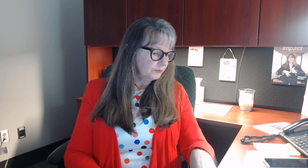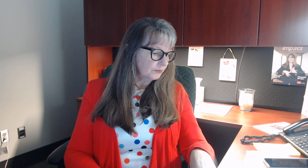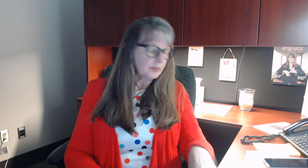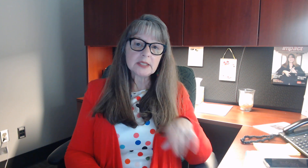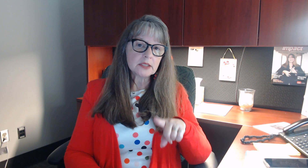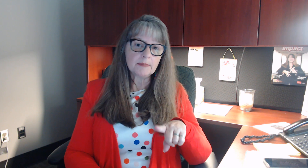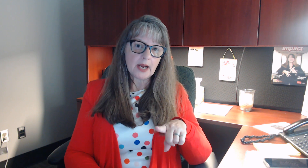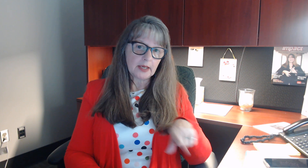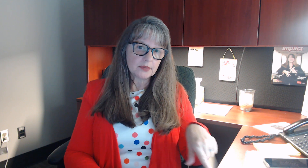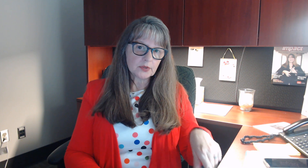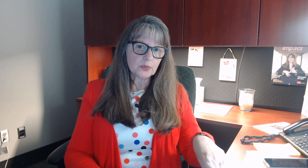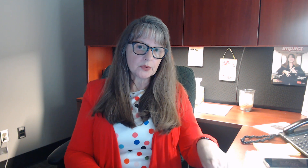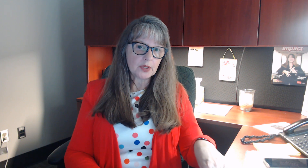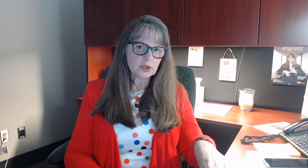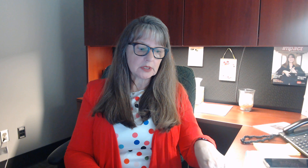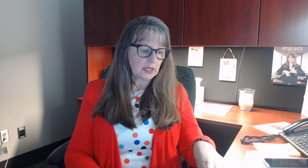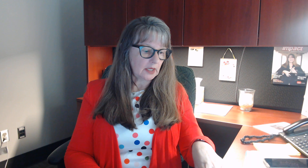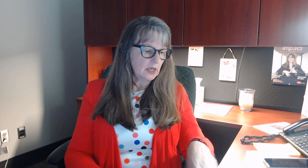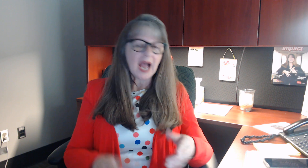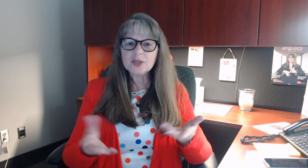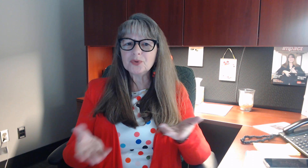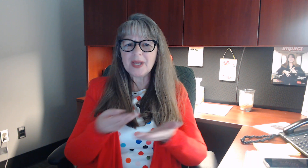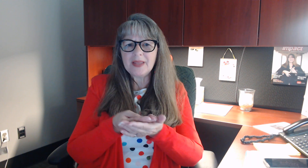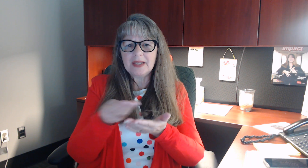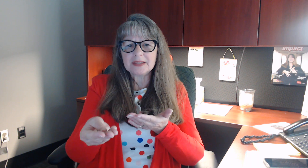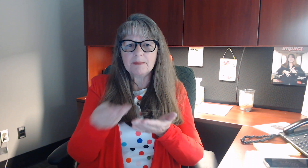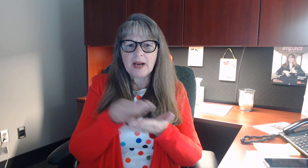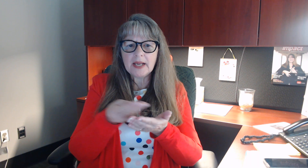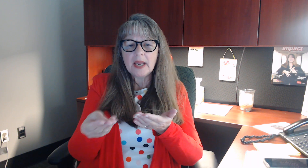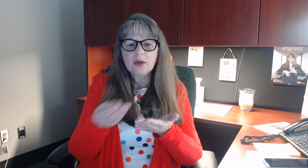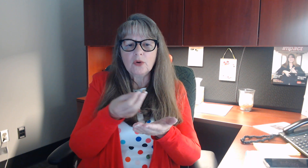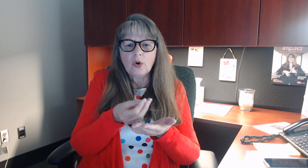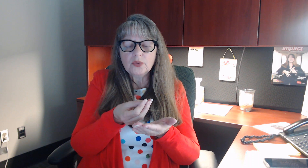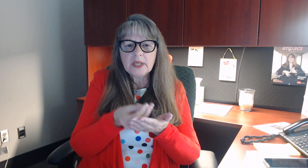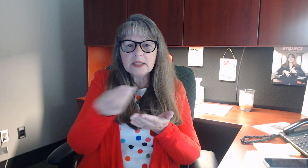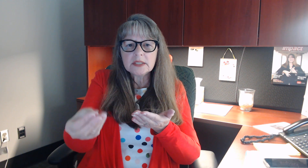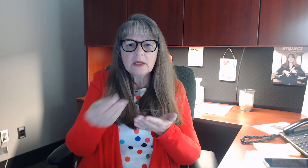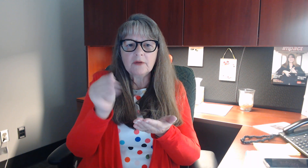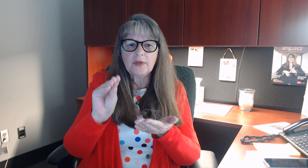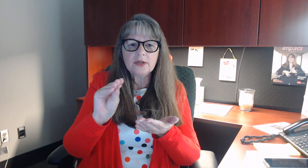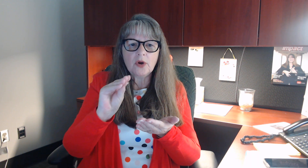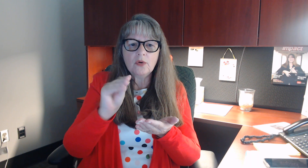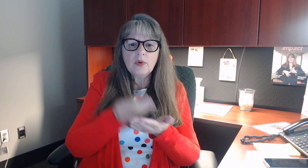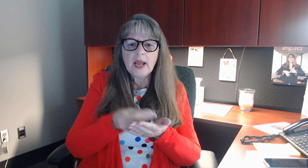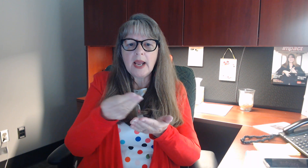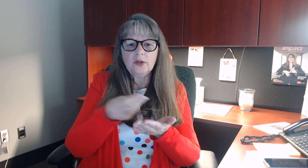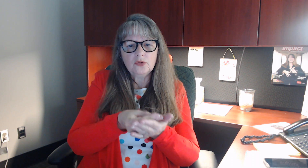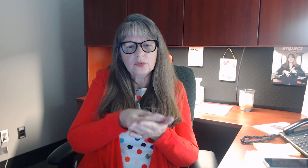but it's not to buy, so we'll do that in just a second. I guess we'll do ahead and say buy, you're holding it, a flattened O, and you take